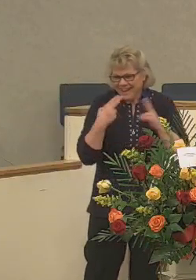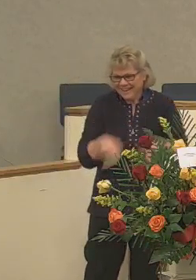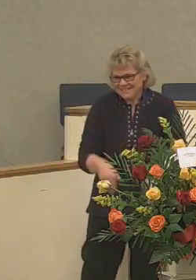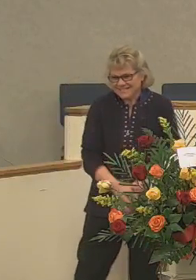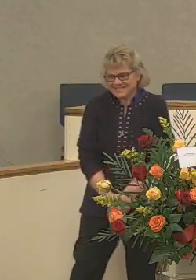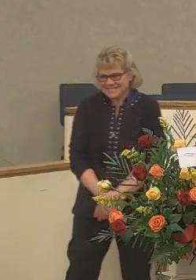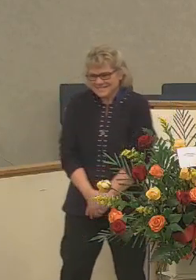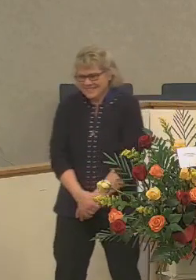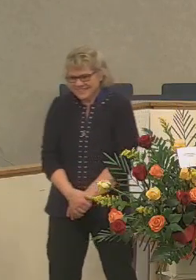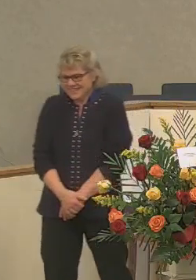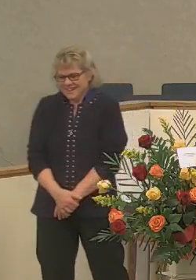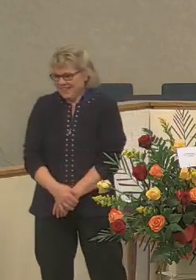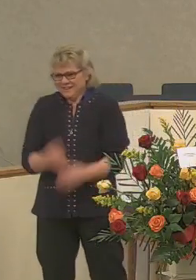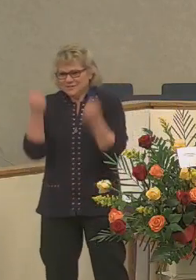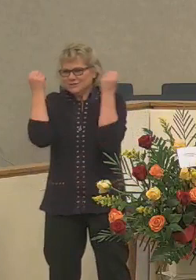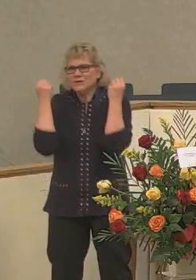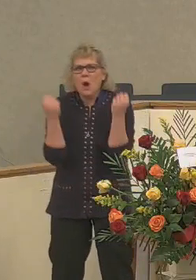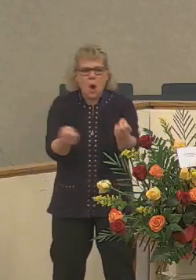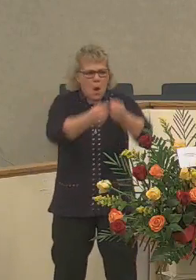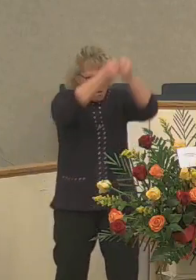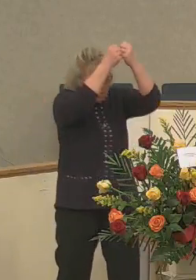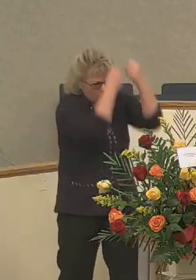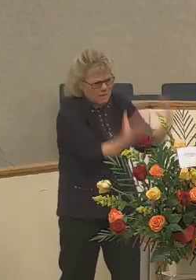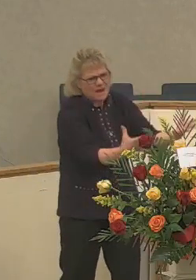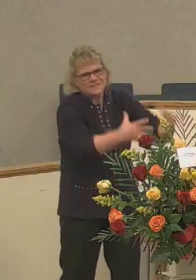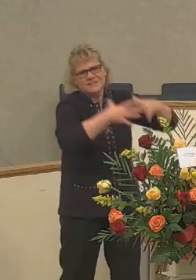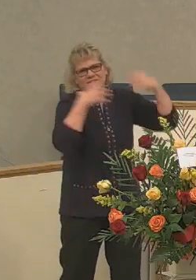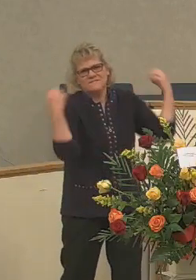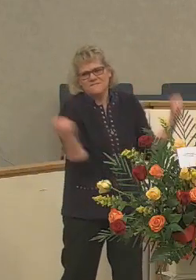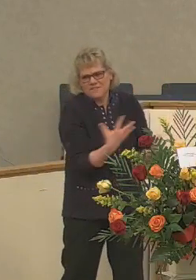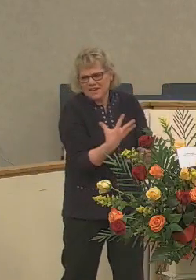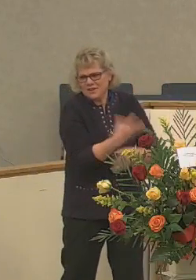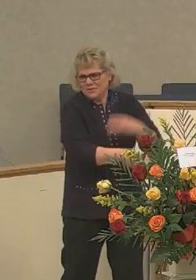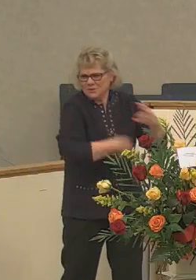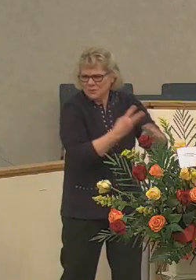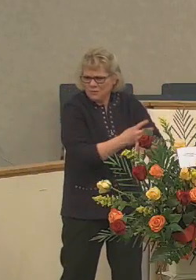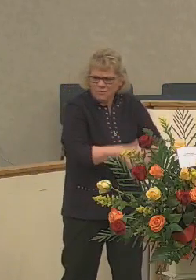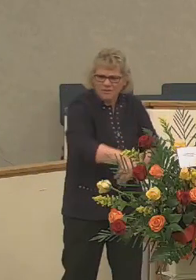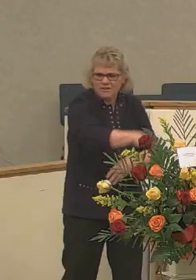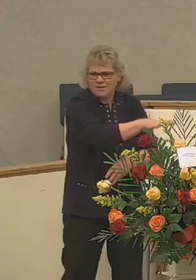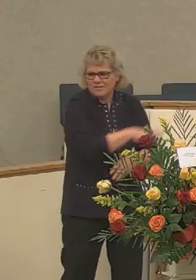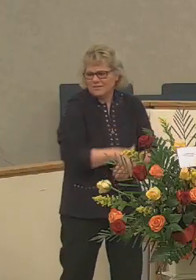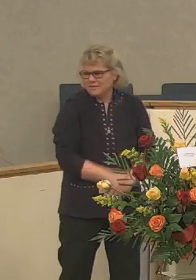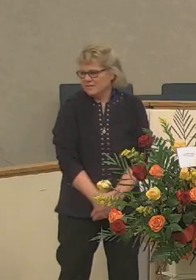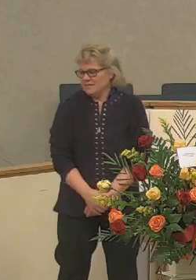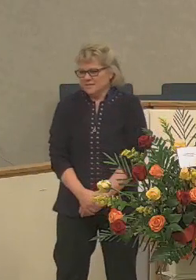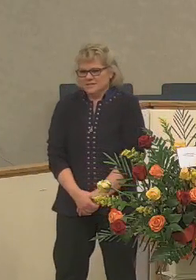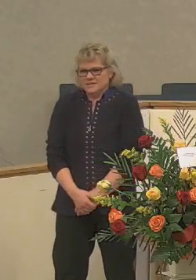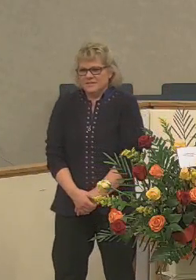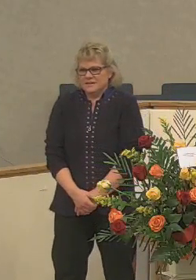But there's so much fear in our world today.